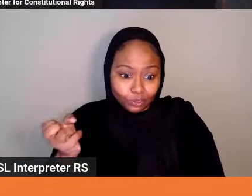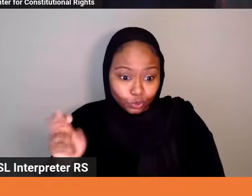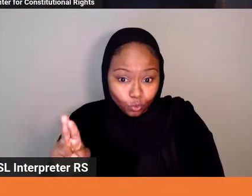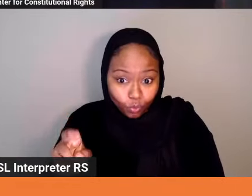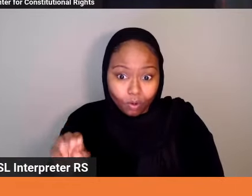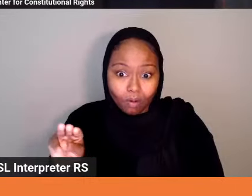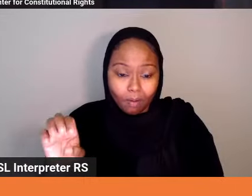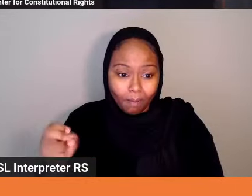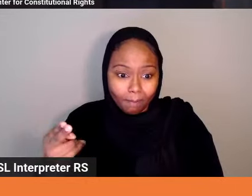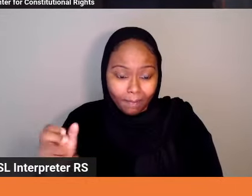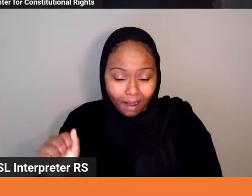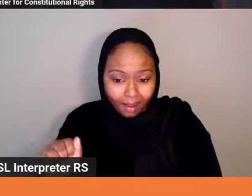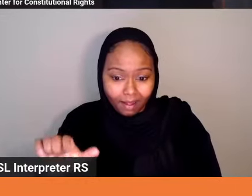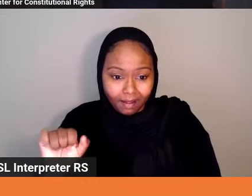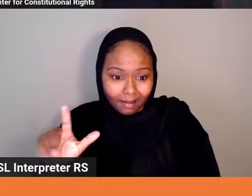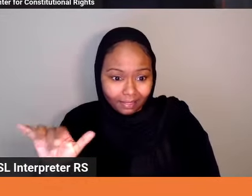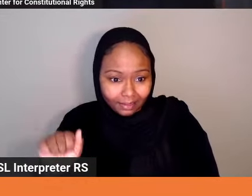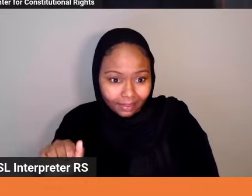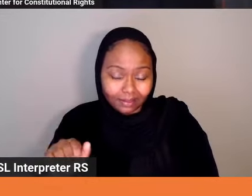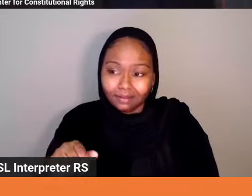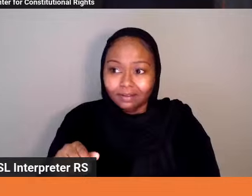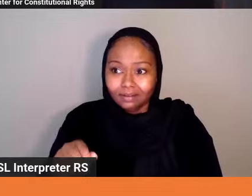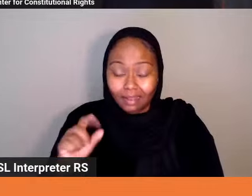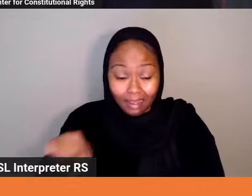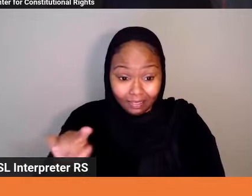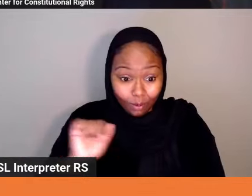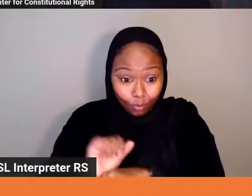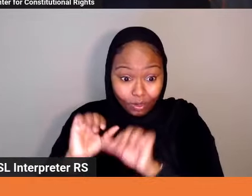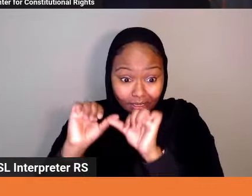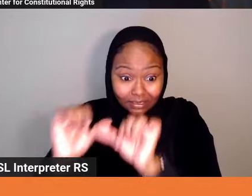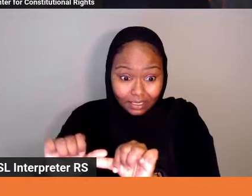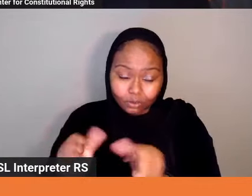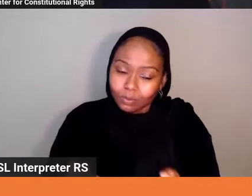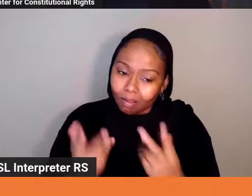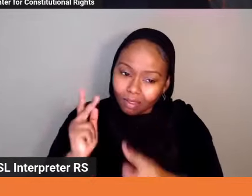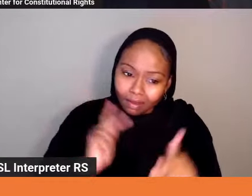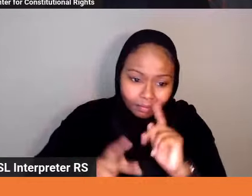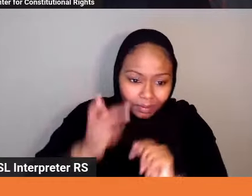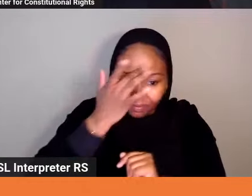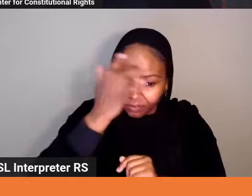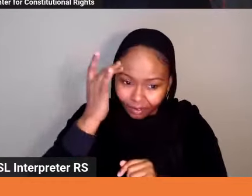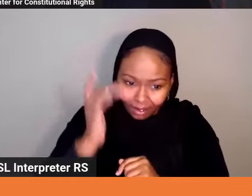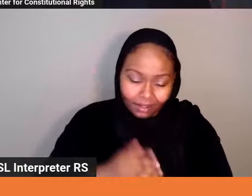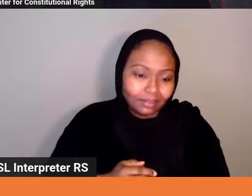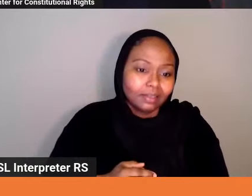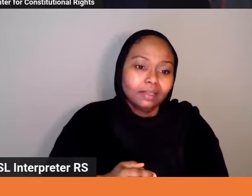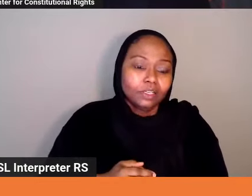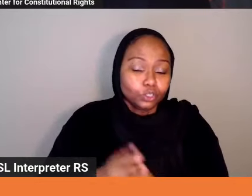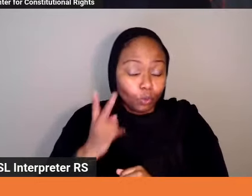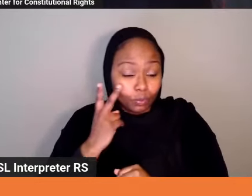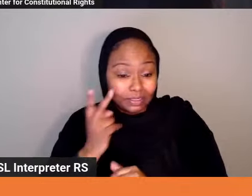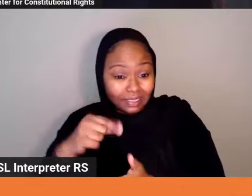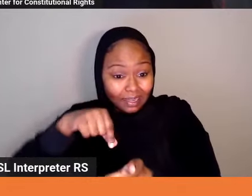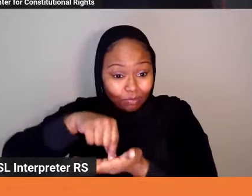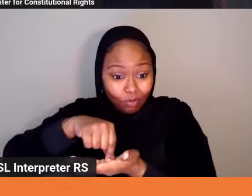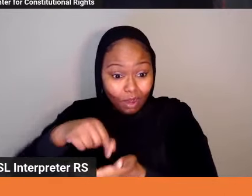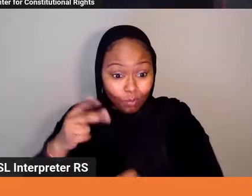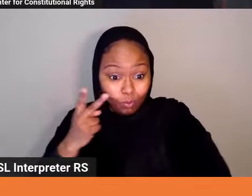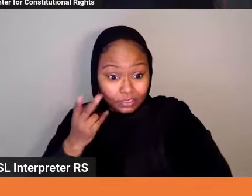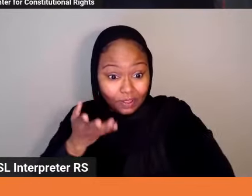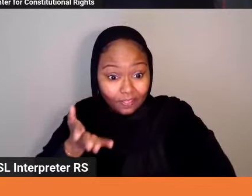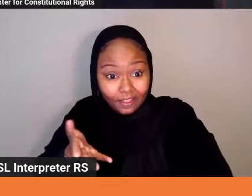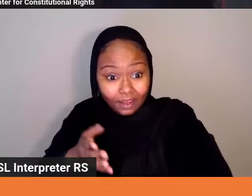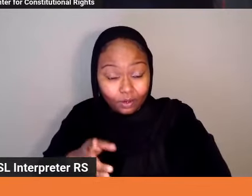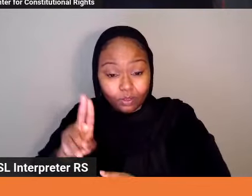been normalized, these ideas. And so I think where that takes us to Iraq, what we saw there was